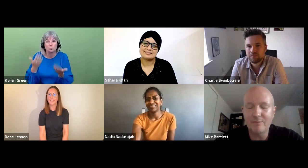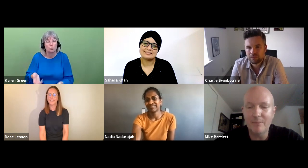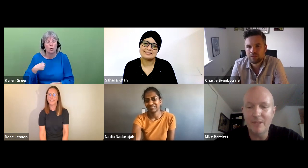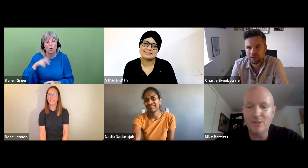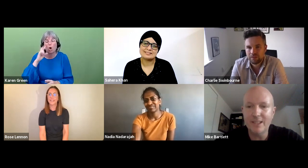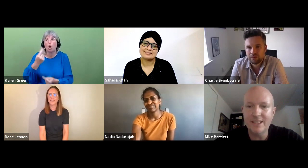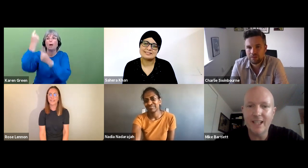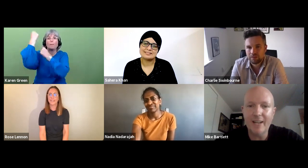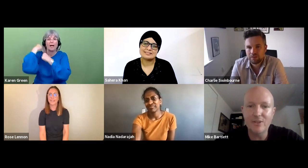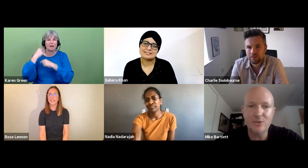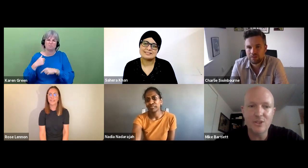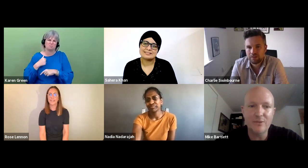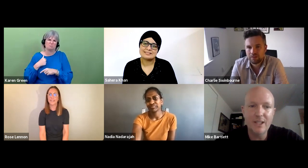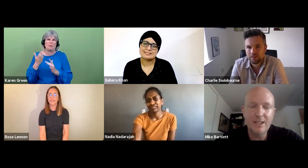my mid-20s, and they have a sort of